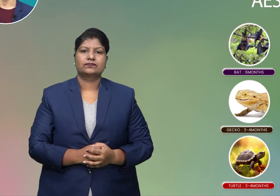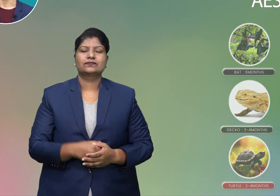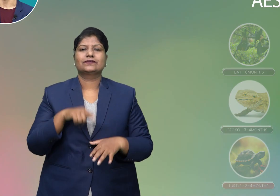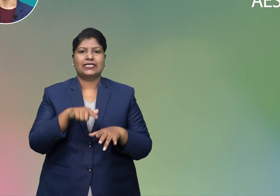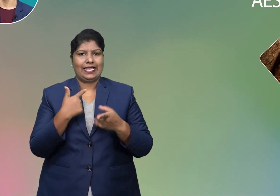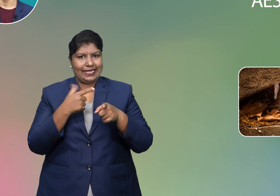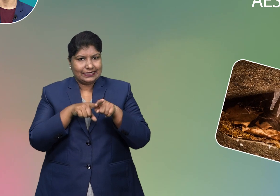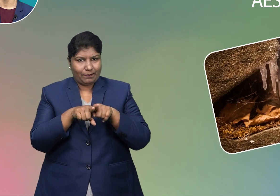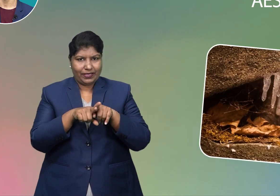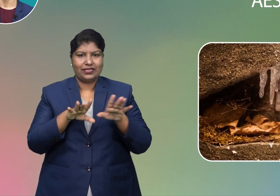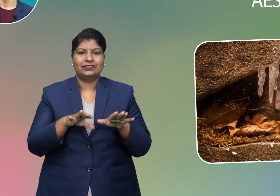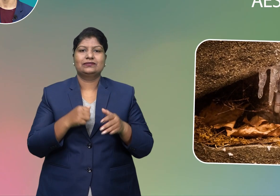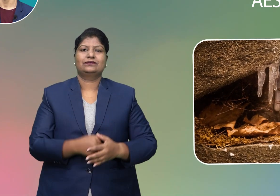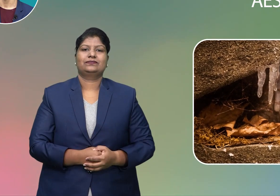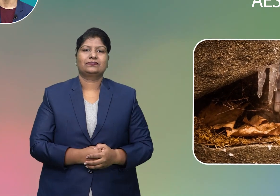For example,